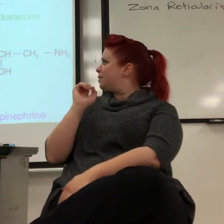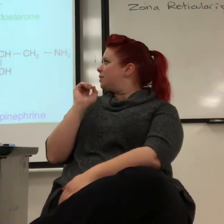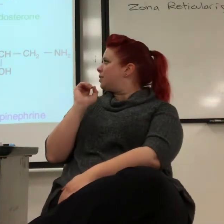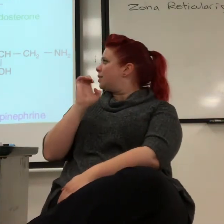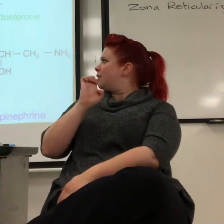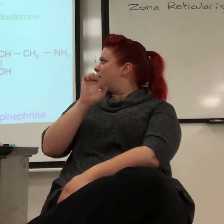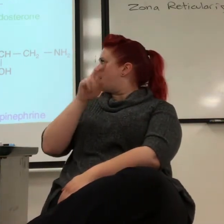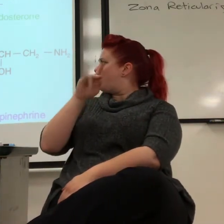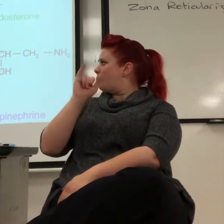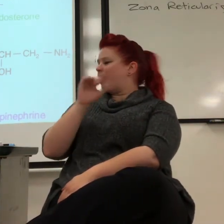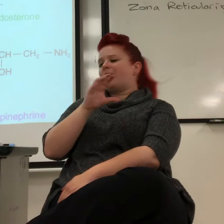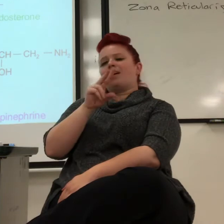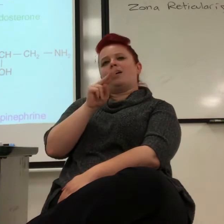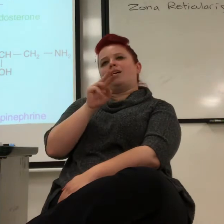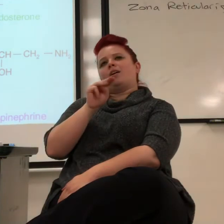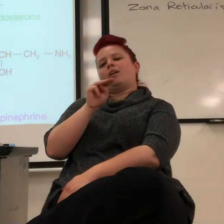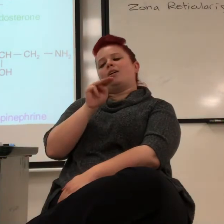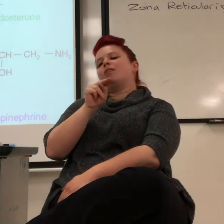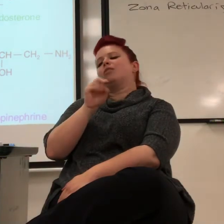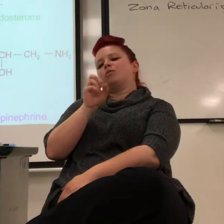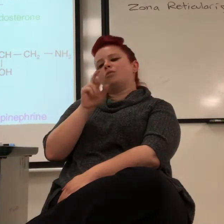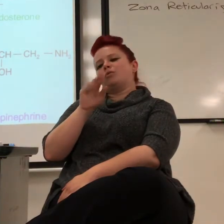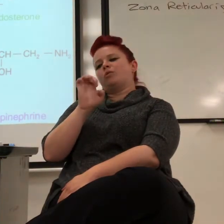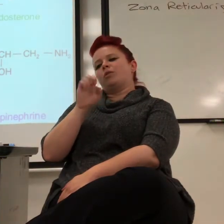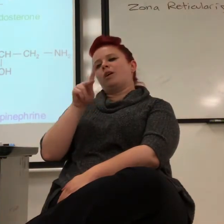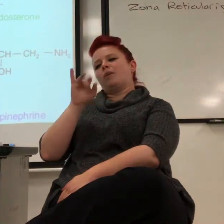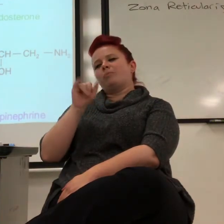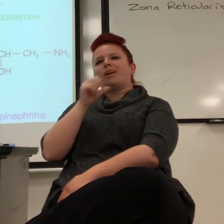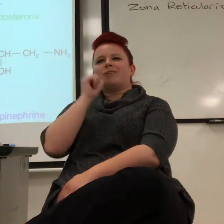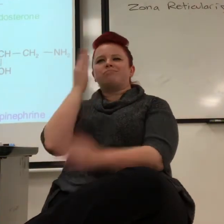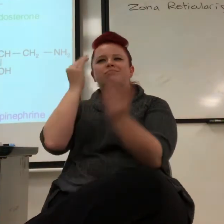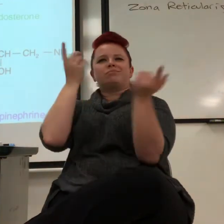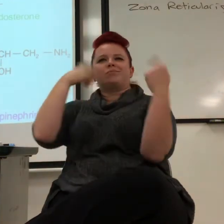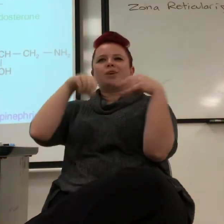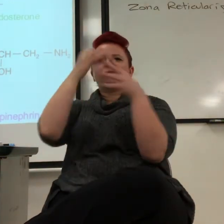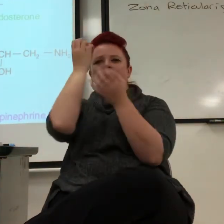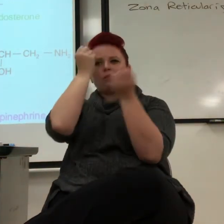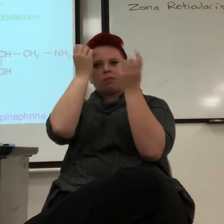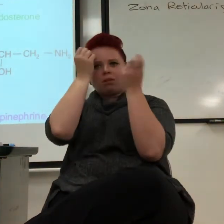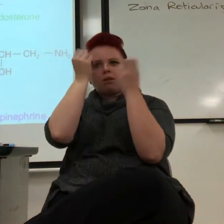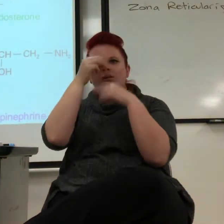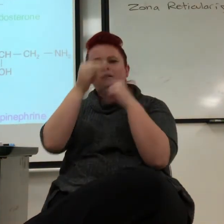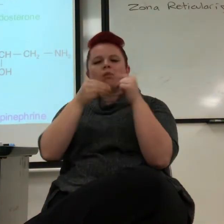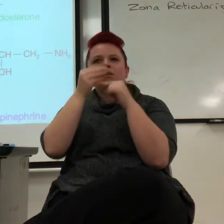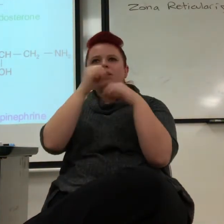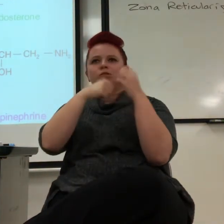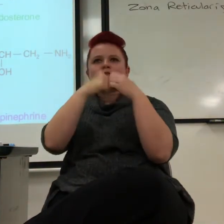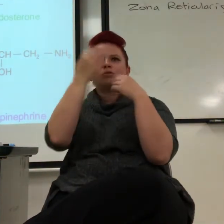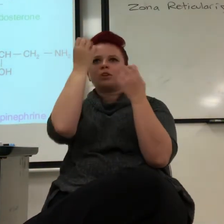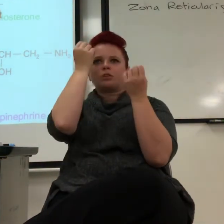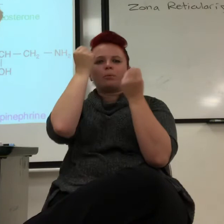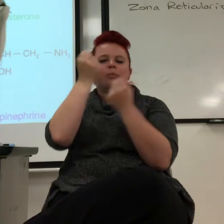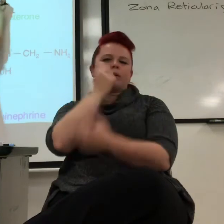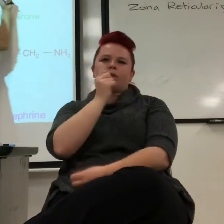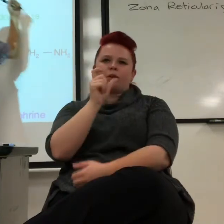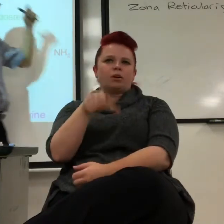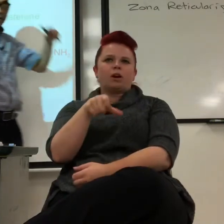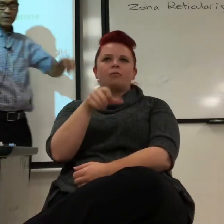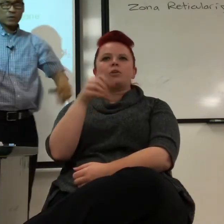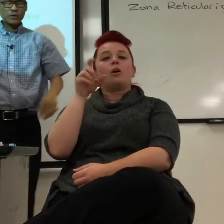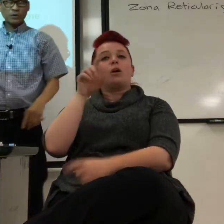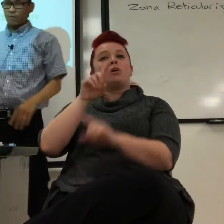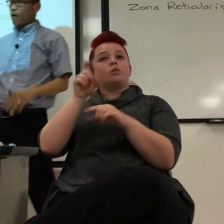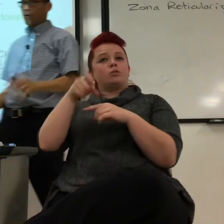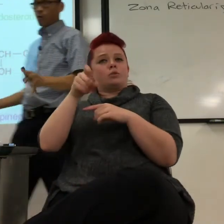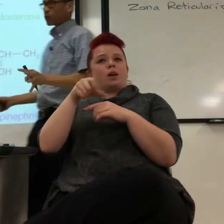about 80-20. I don't expect you to memorize the molecular structure, but you should at least recognize that four hydrocarbon